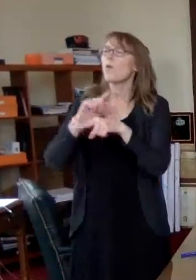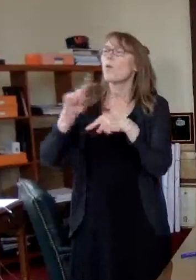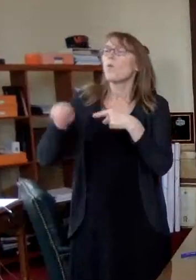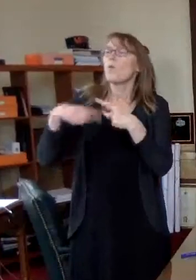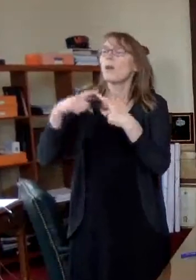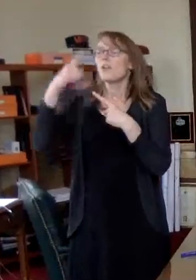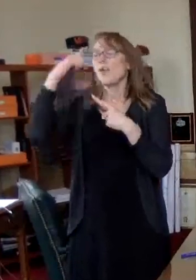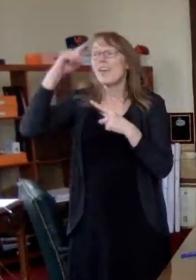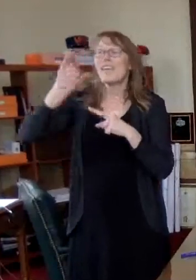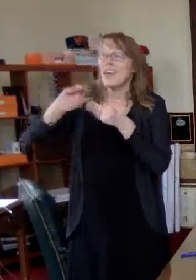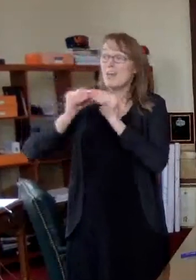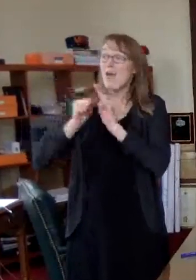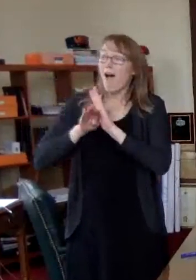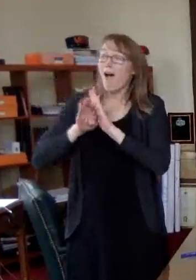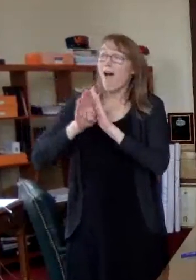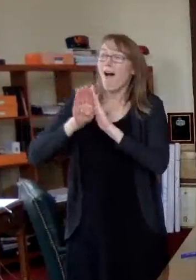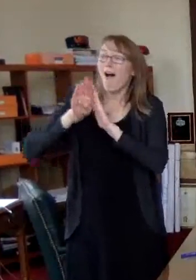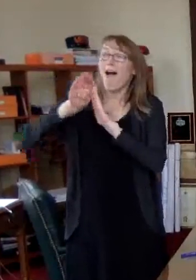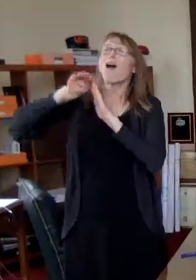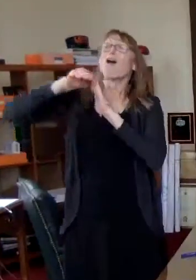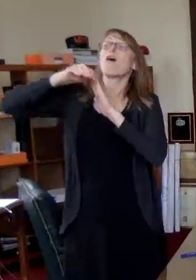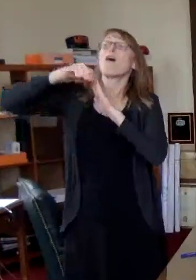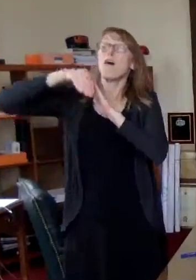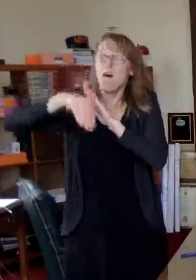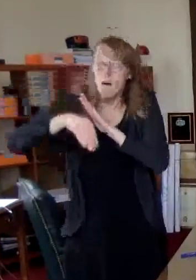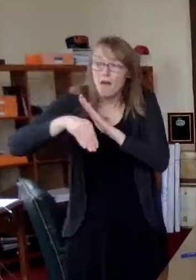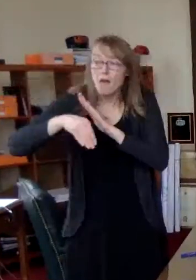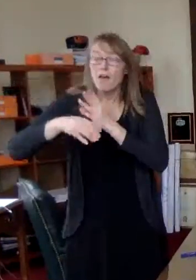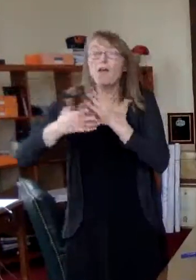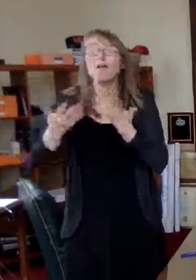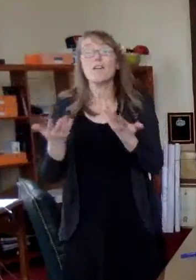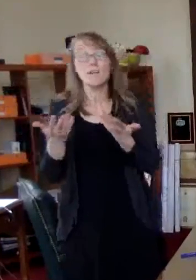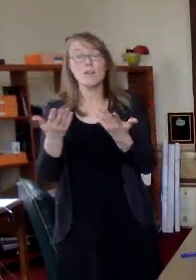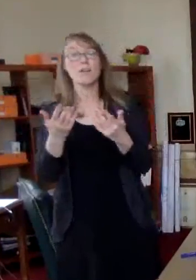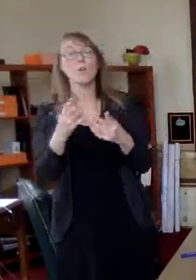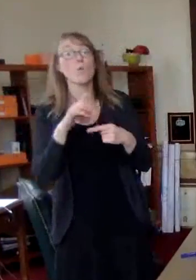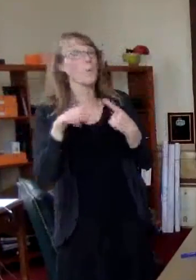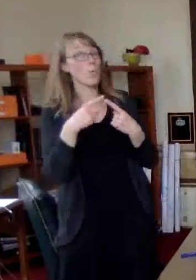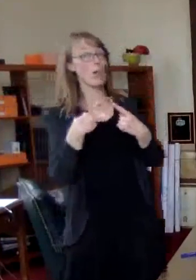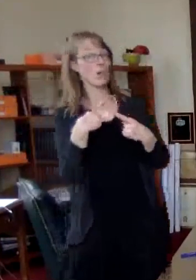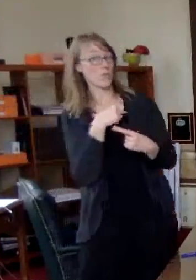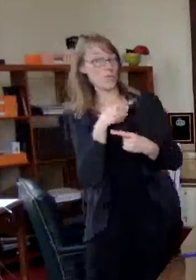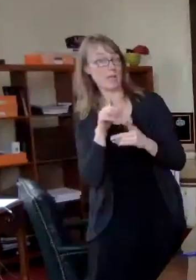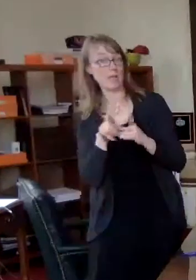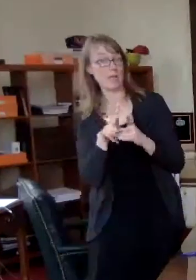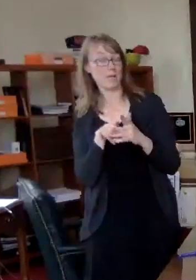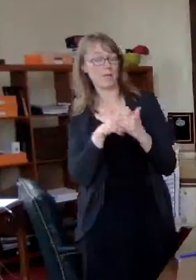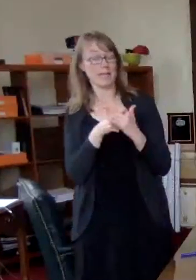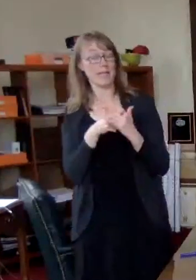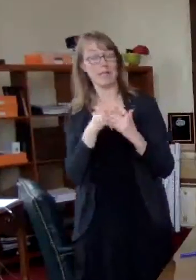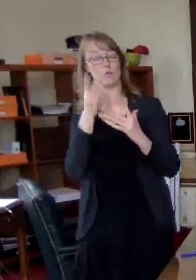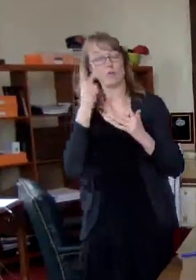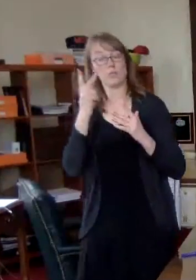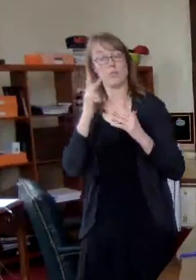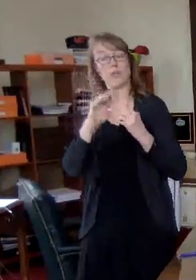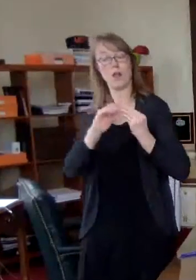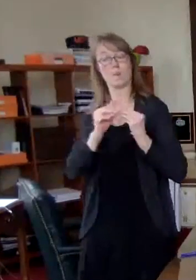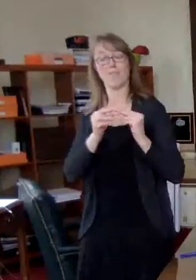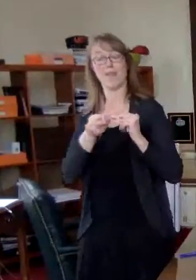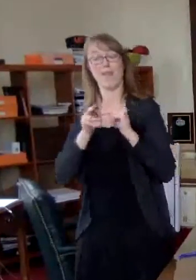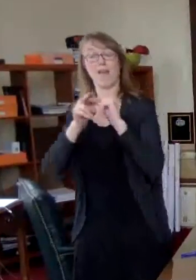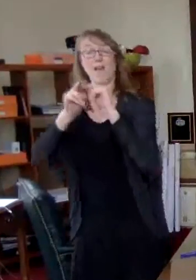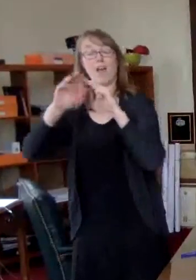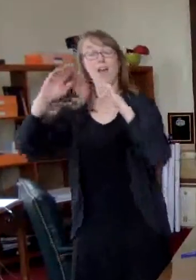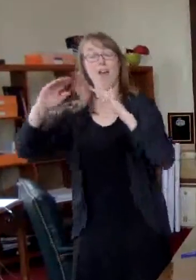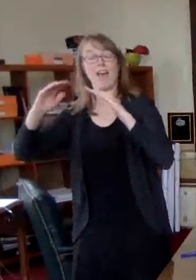downward? So when do we begin to flatten the curve? We don't know that. We're 4 days into